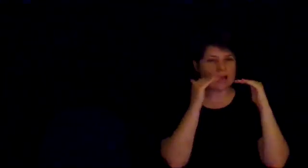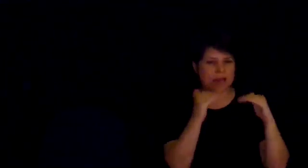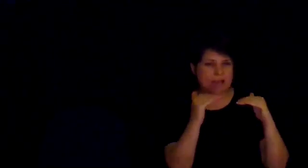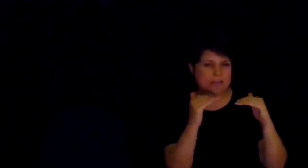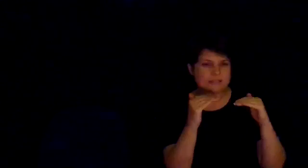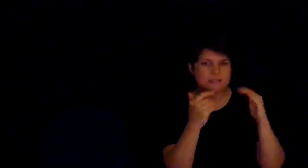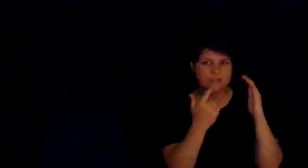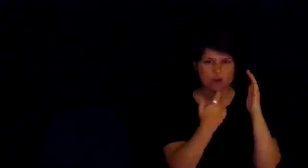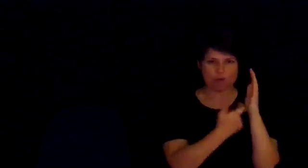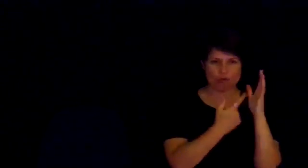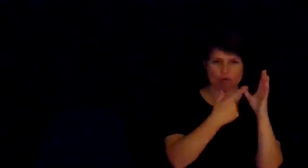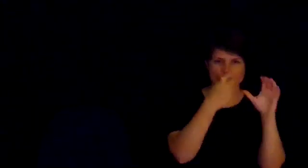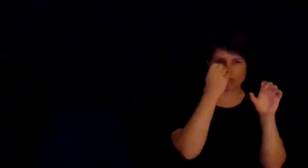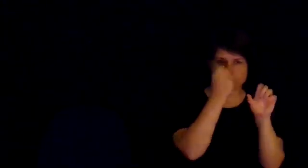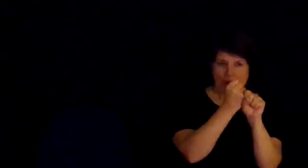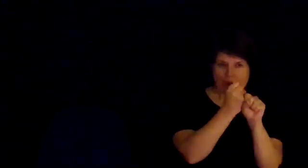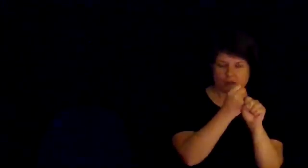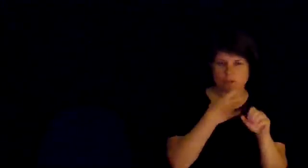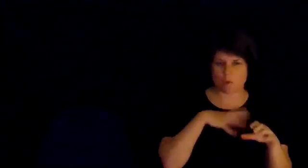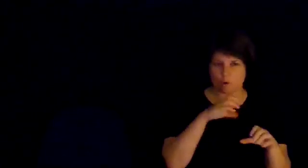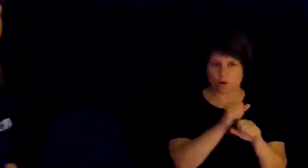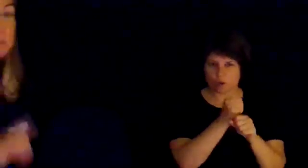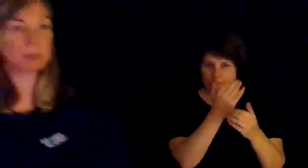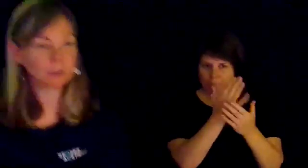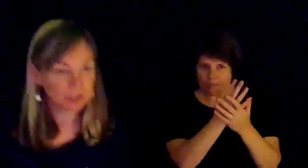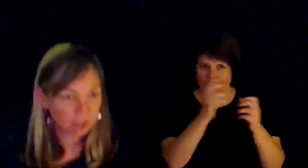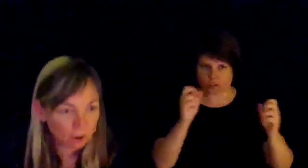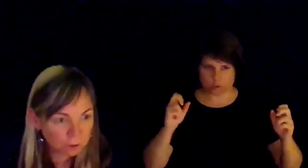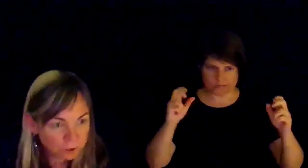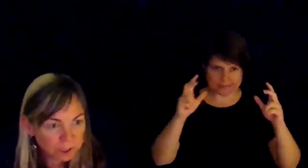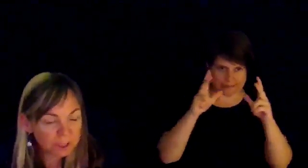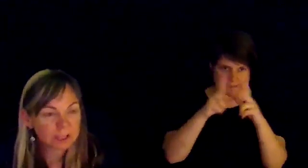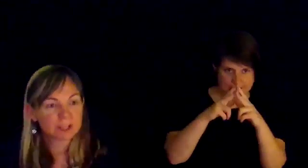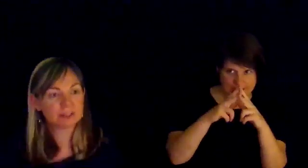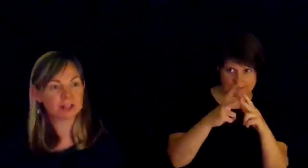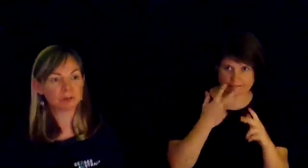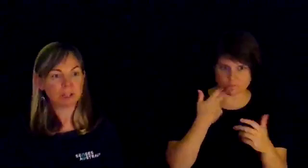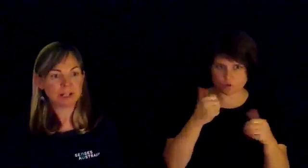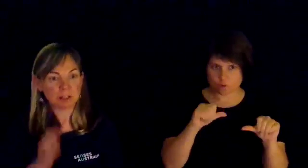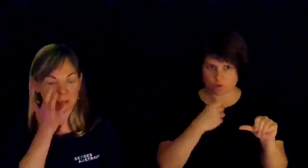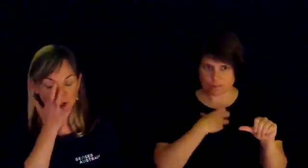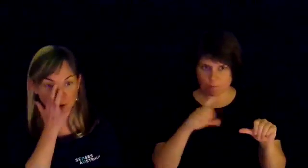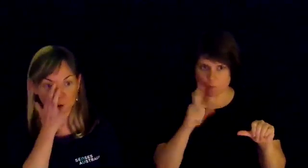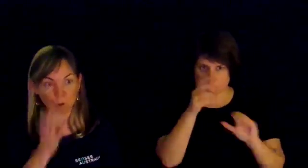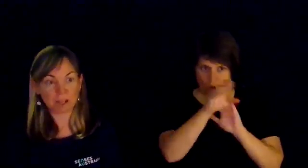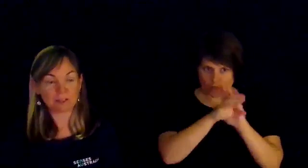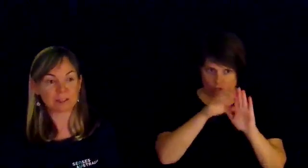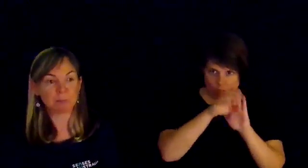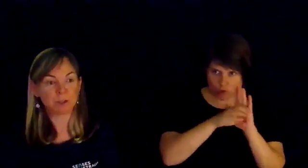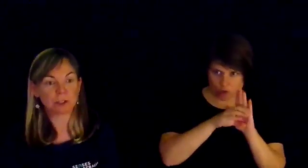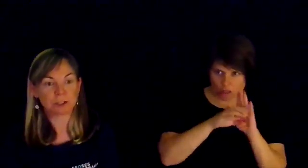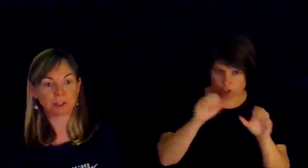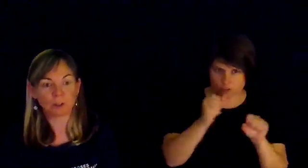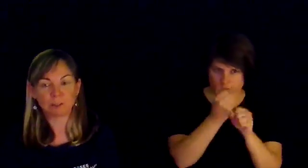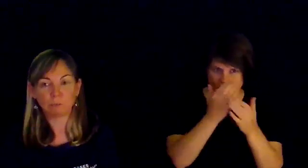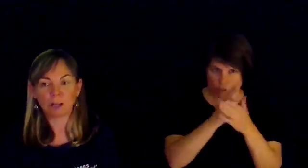I just want to make sure, Sydney, that if you've got more than one computer on, that you'll need to make sure all the others